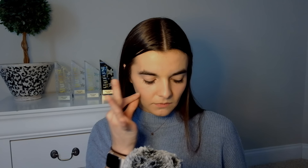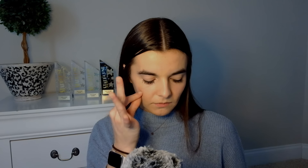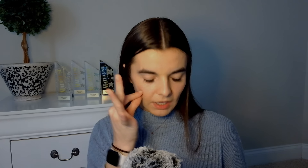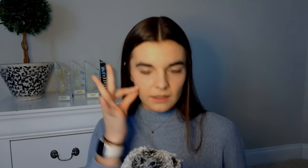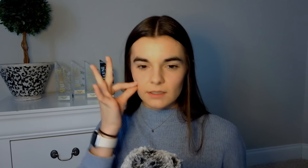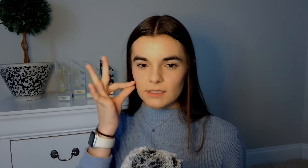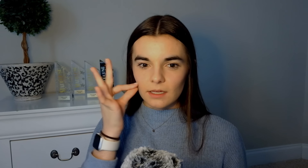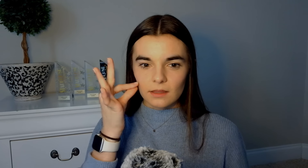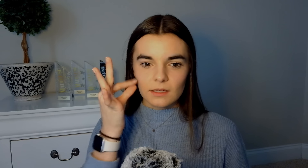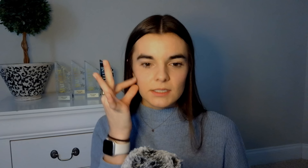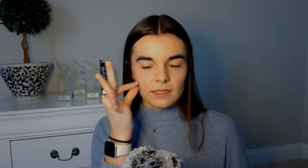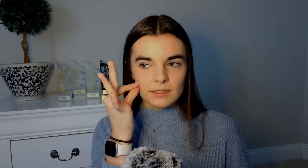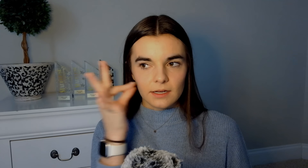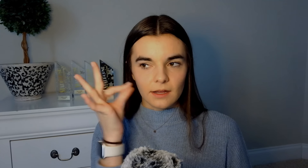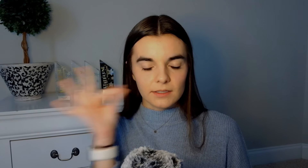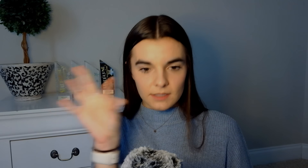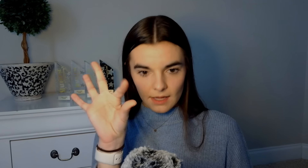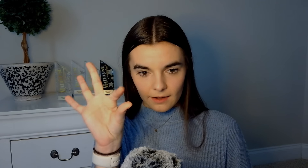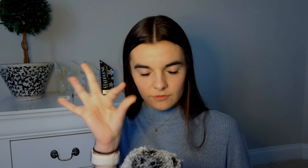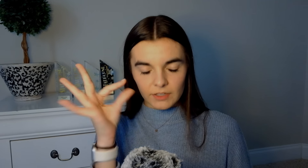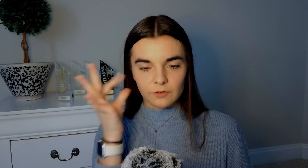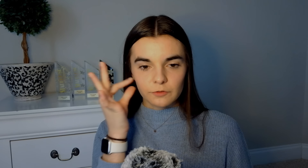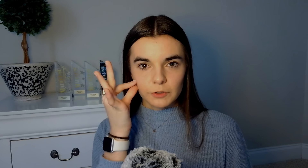I think is like this. It's the F, like fruit.